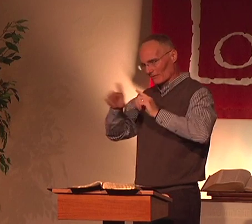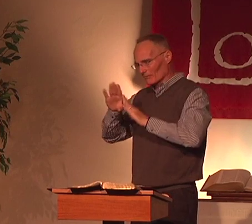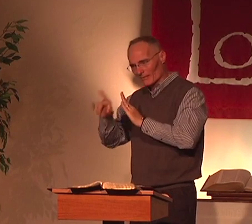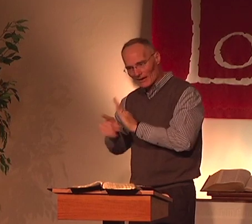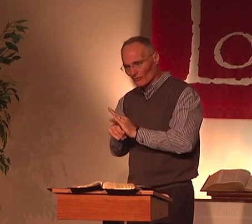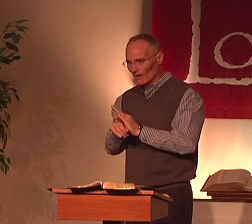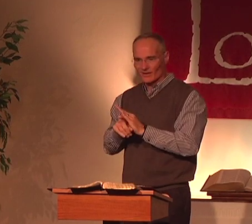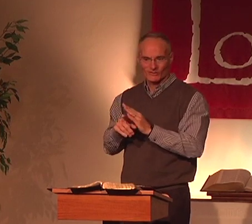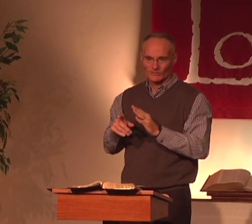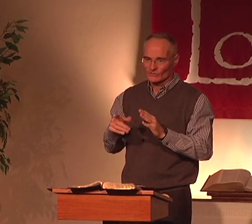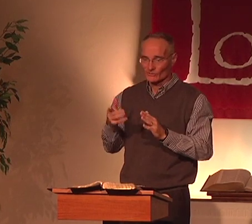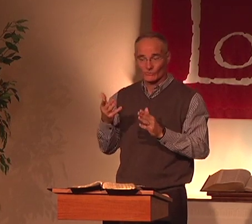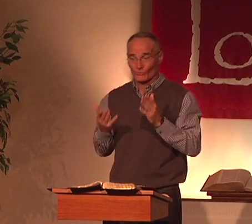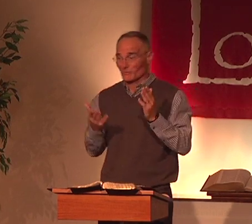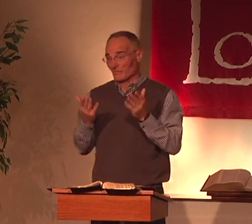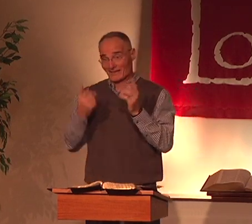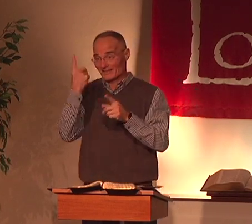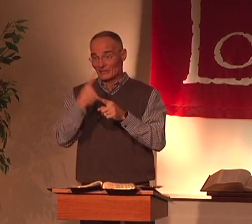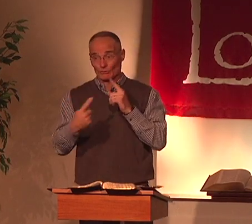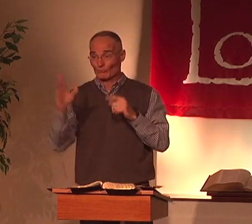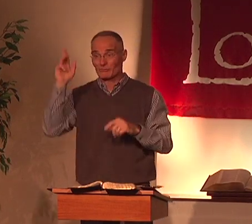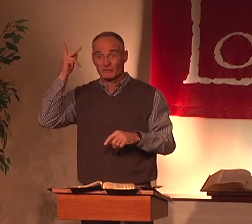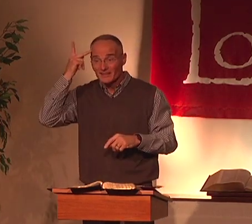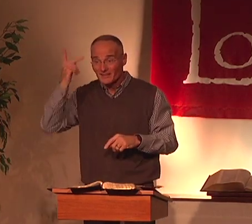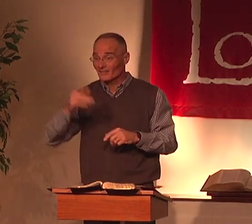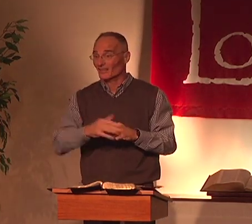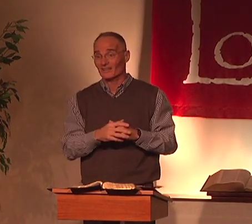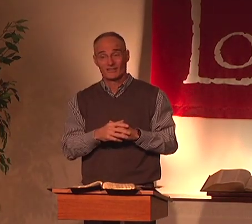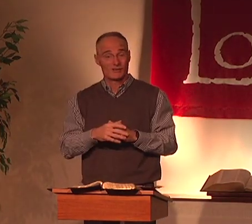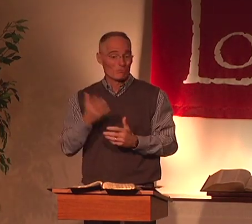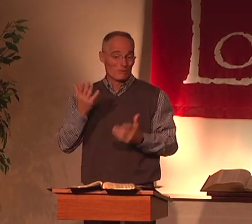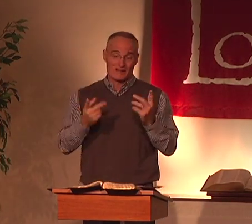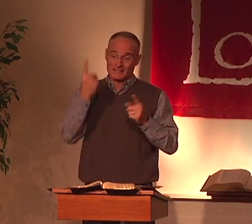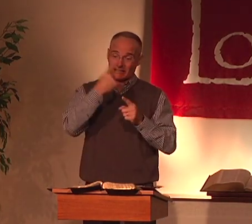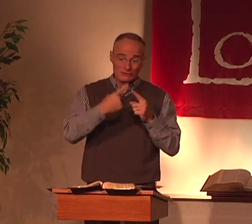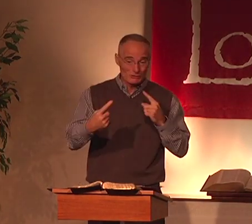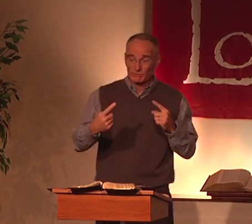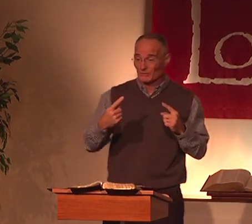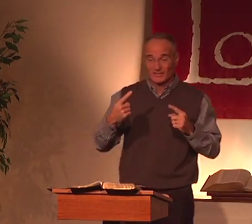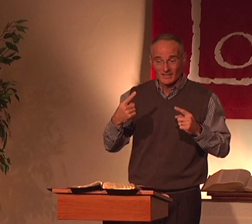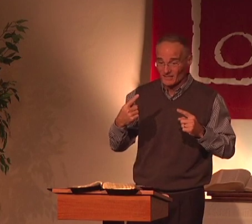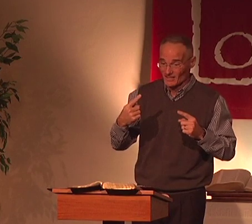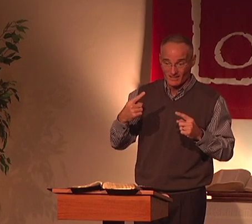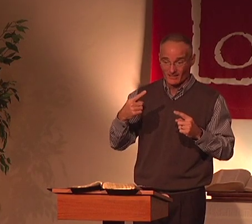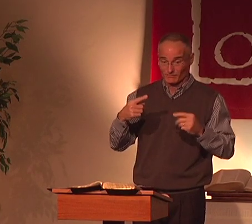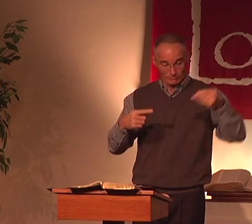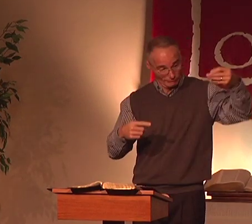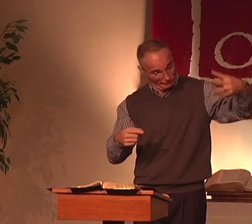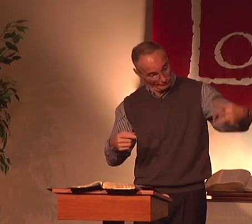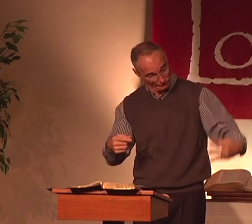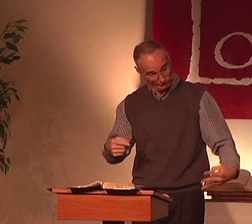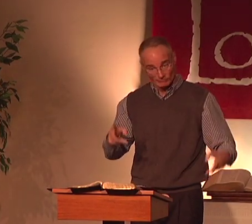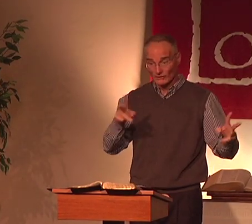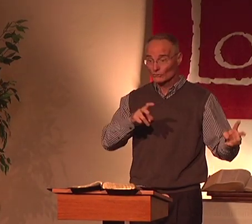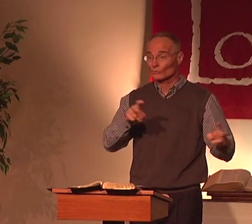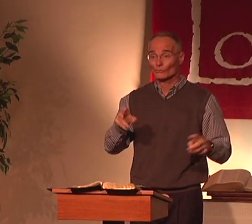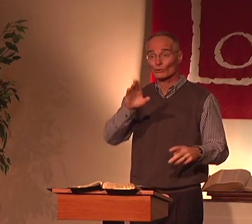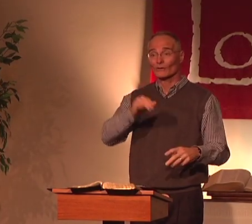We may Have different Backgrounds We might Disagree on Things politically We might Disagree on A whole